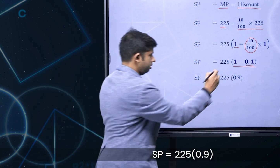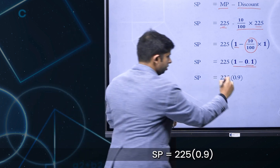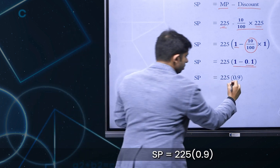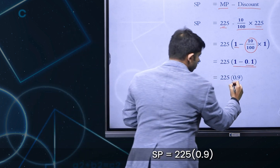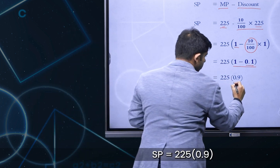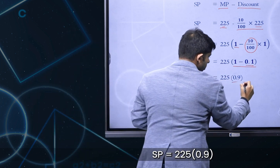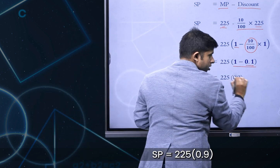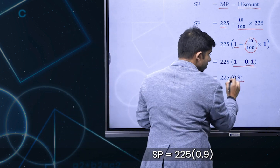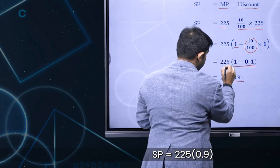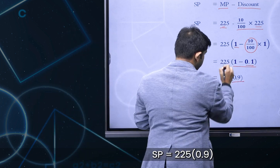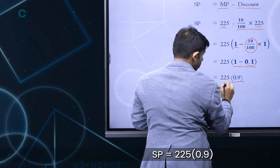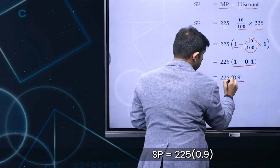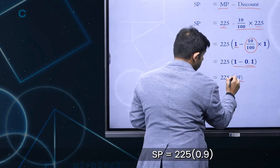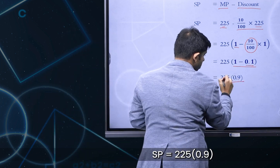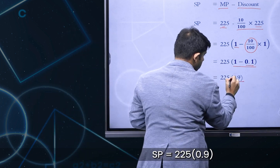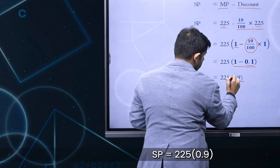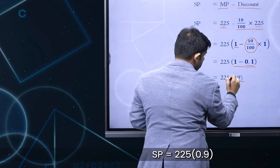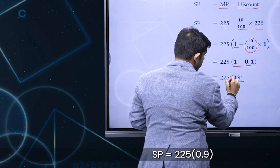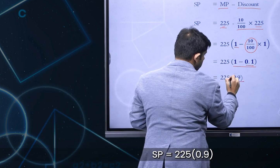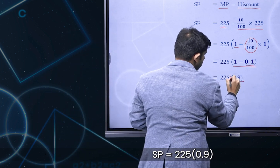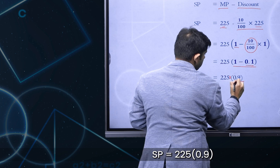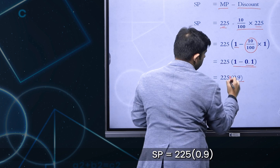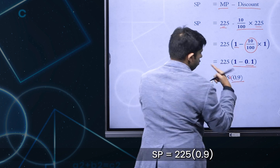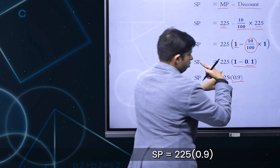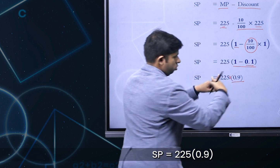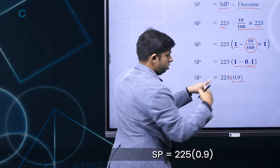Selling price equals to 225 of 0.9.